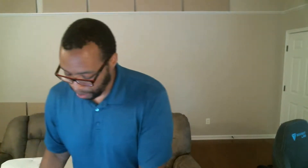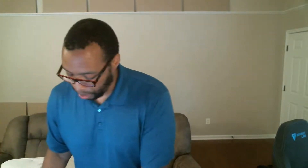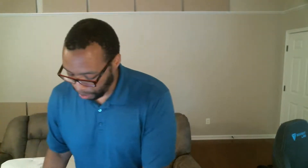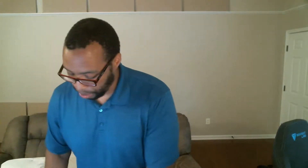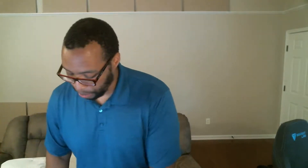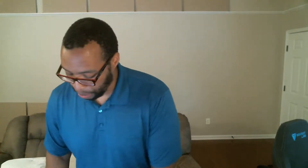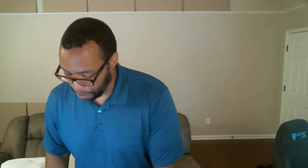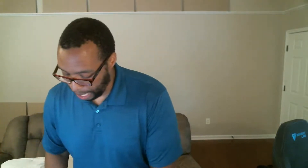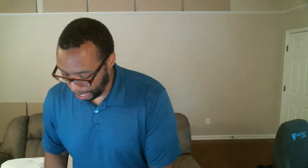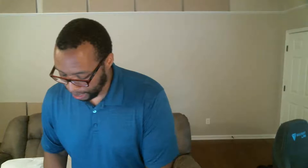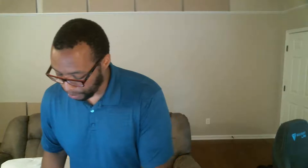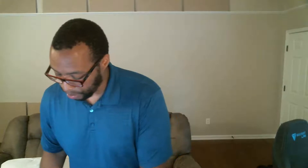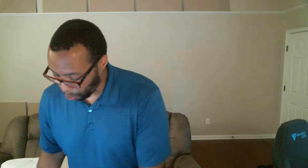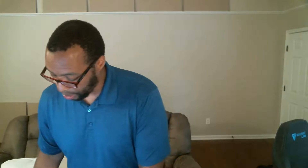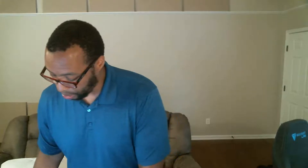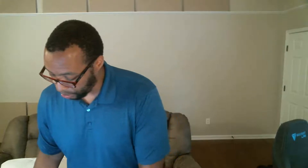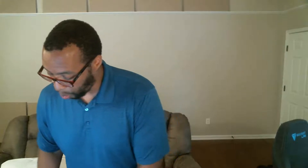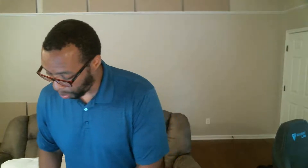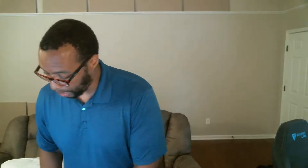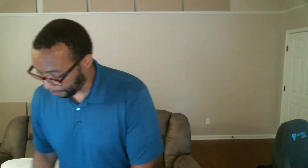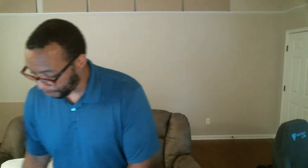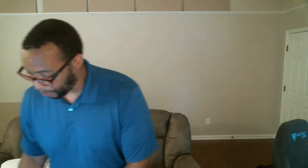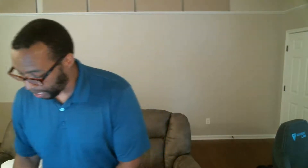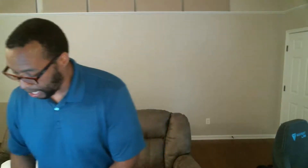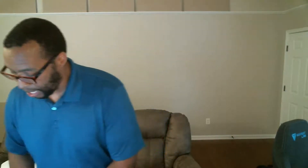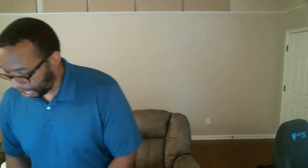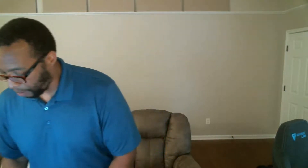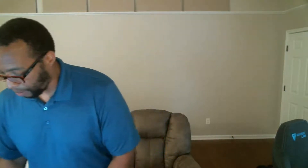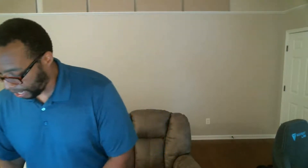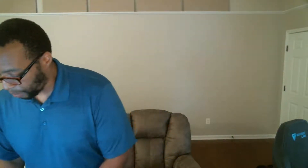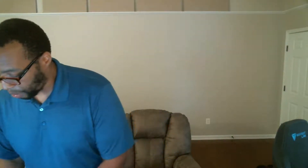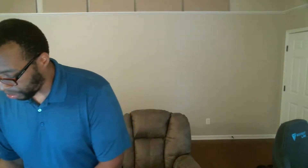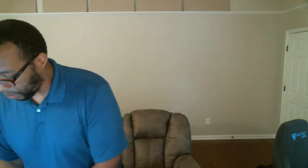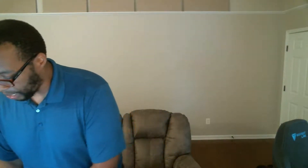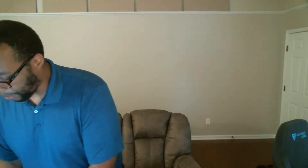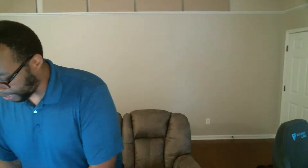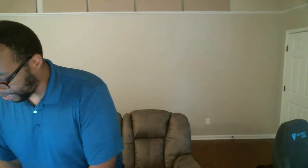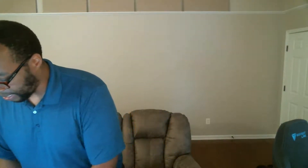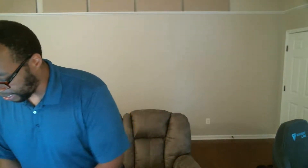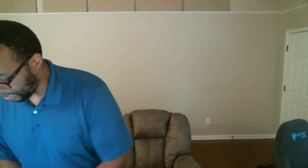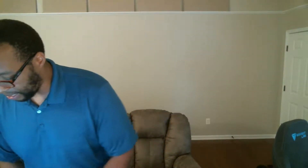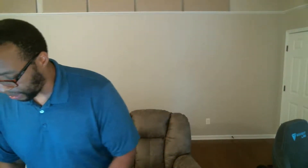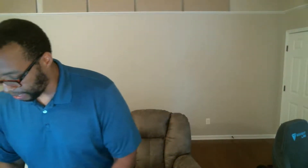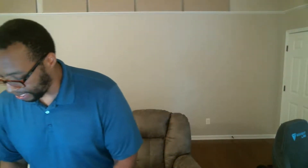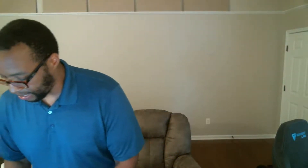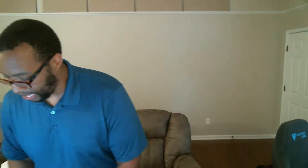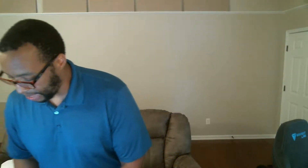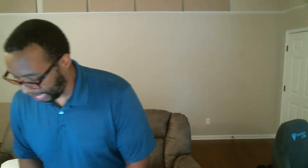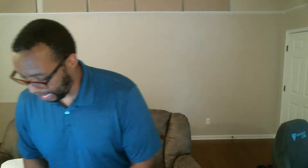go through numbers 1 through 20. All right. And we're going to do a couple of sentences. So let's say that